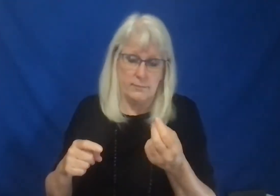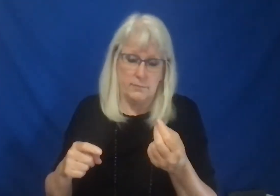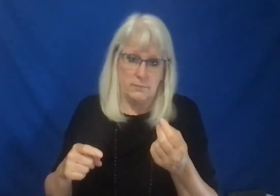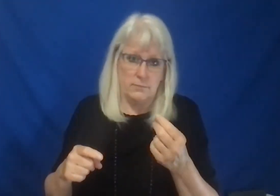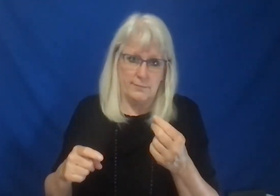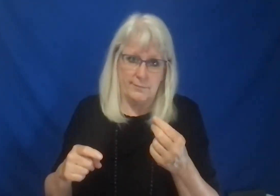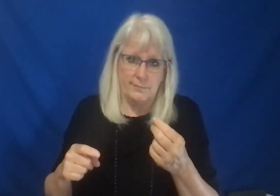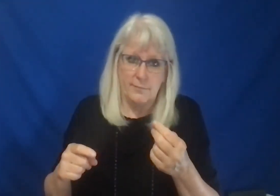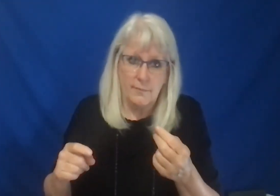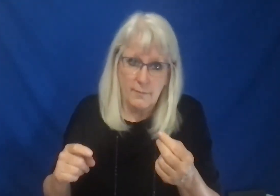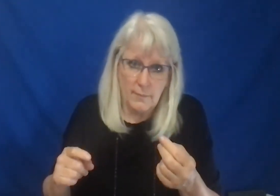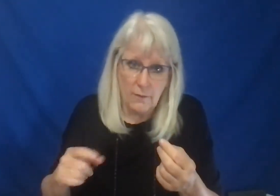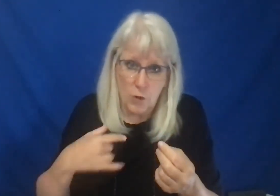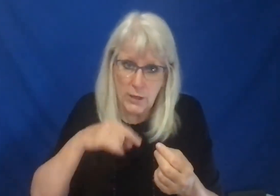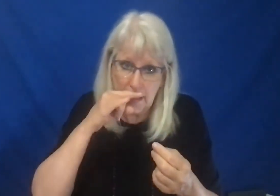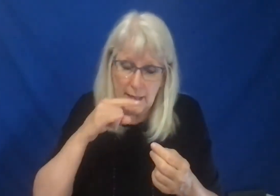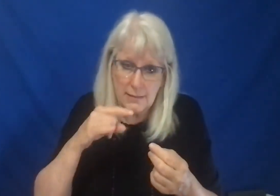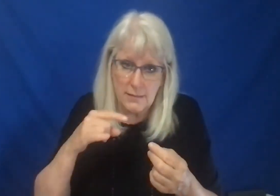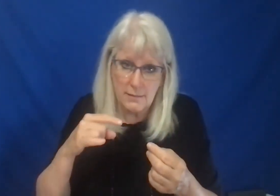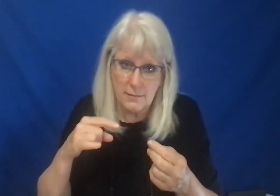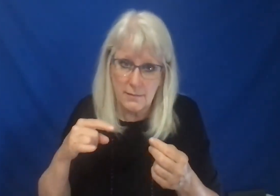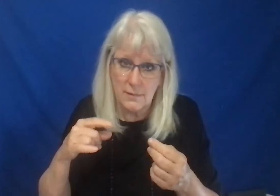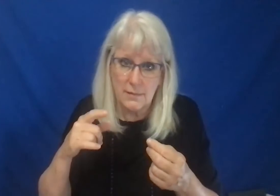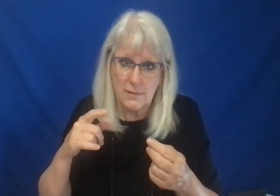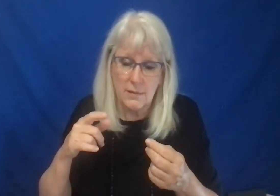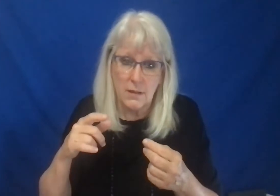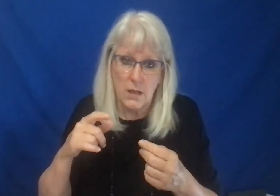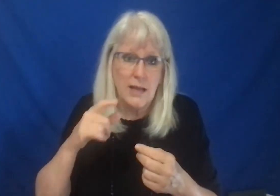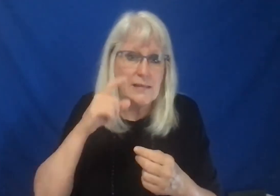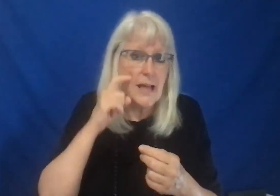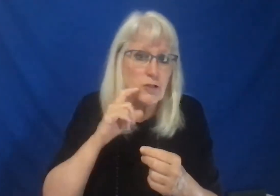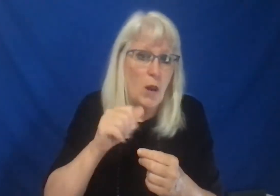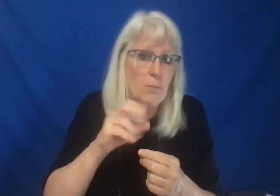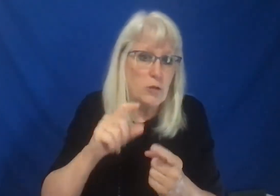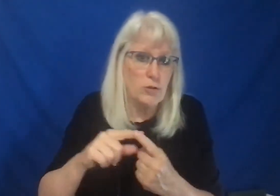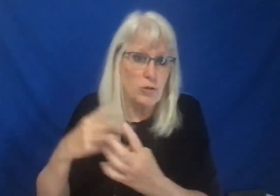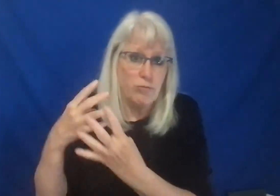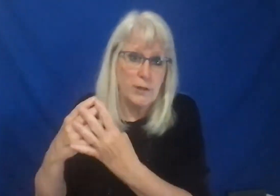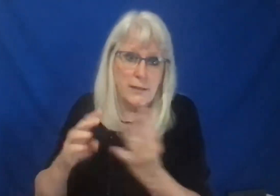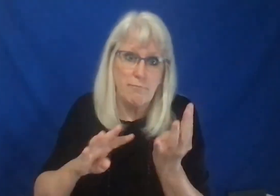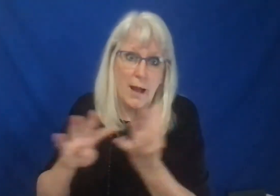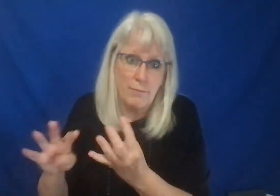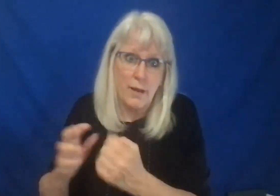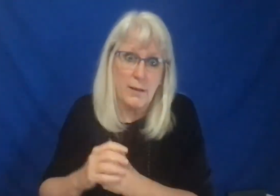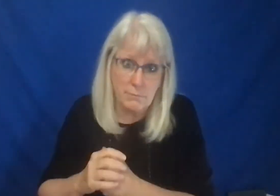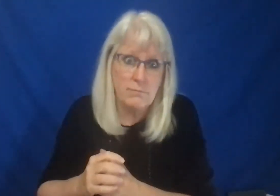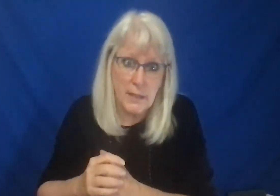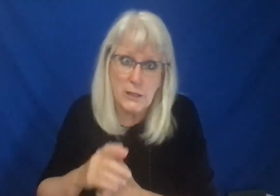system, especially for kids and the girls in the sexual abuse to prison pipeline, is just a disaster. And I called her and I gave her